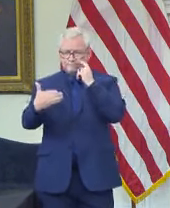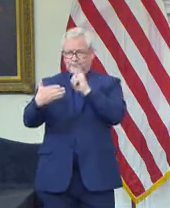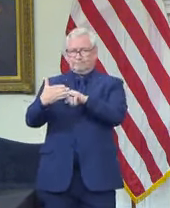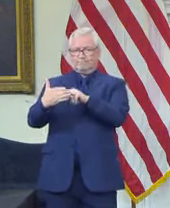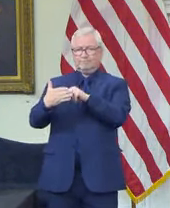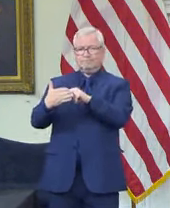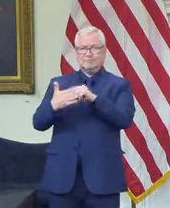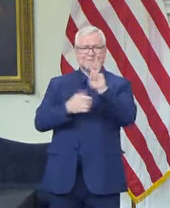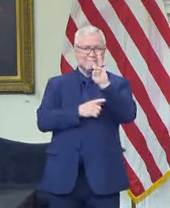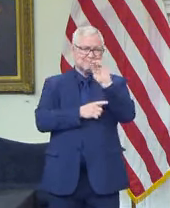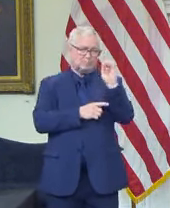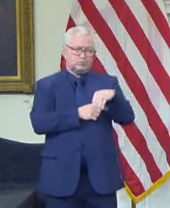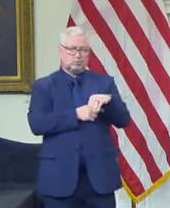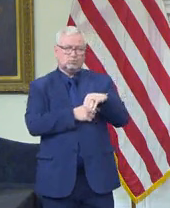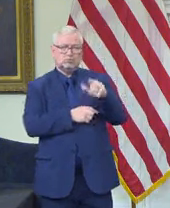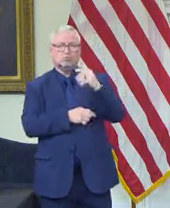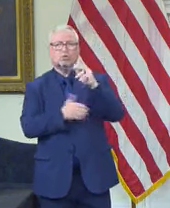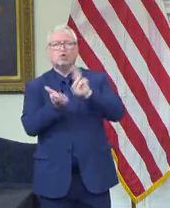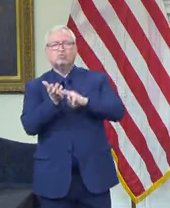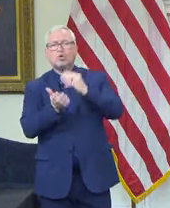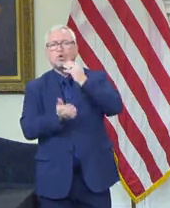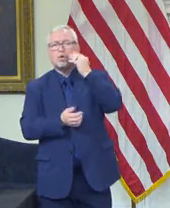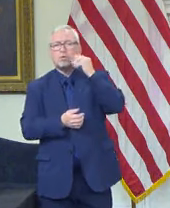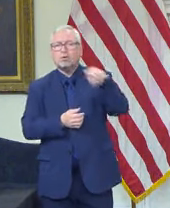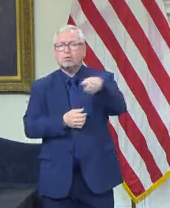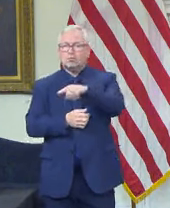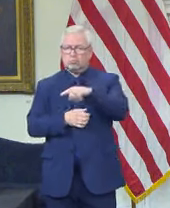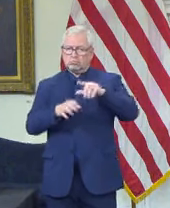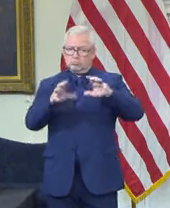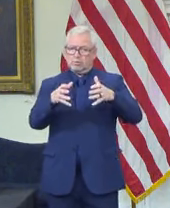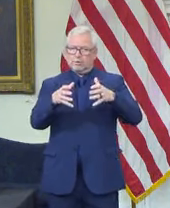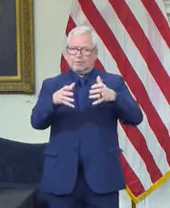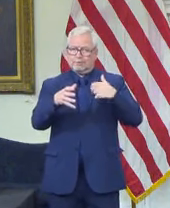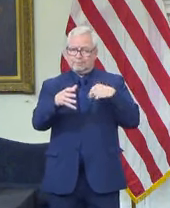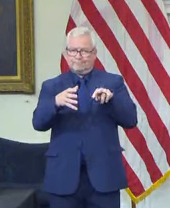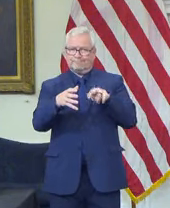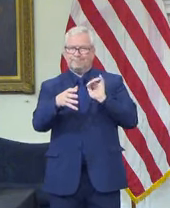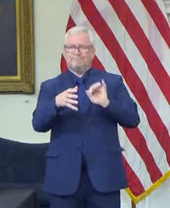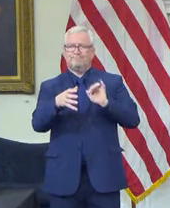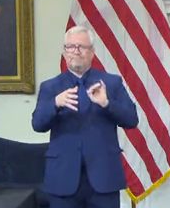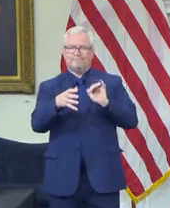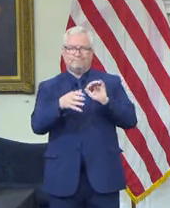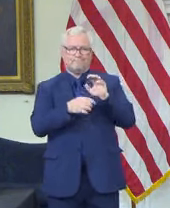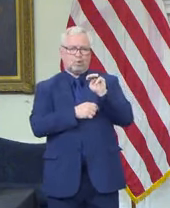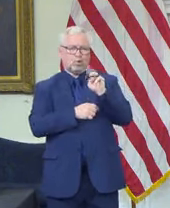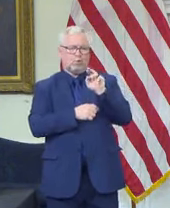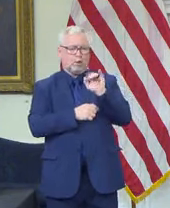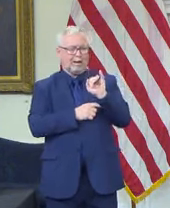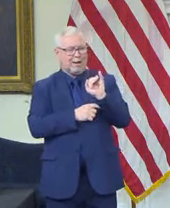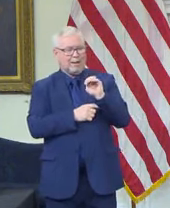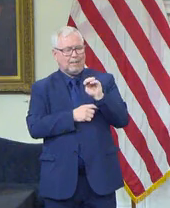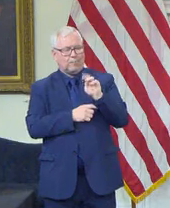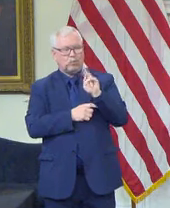some waning immunity. That resulted in us taking action to become the first state in the